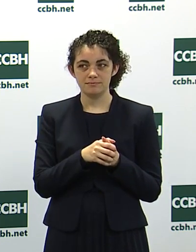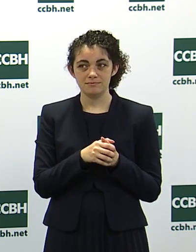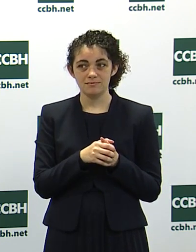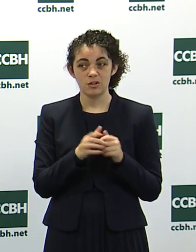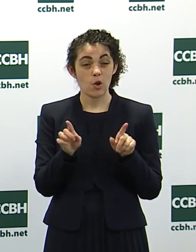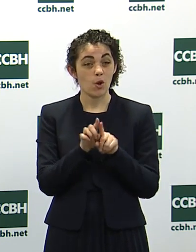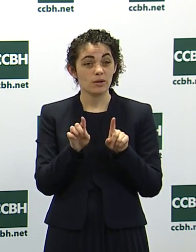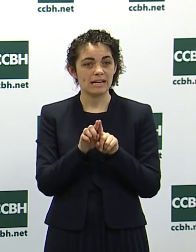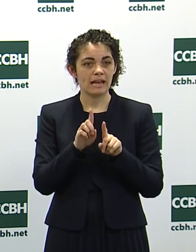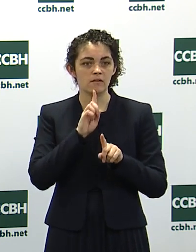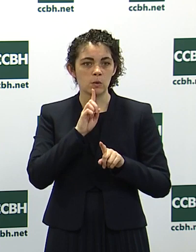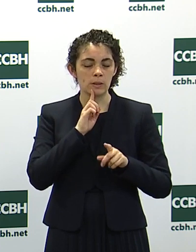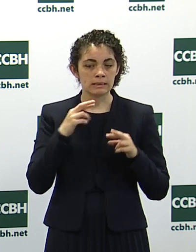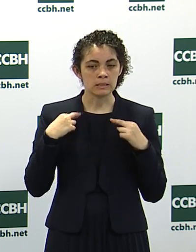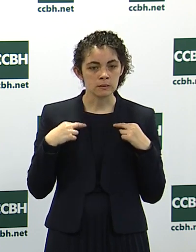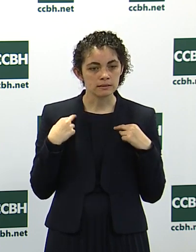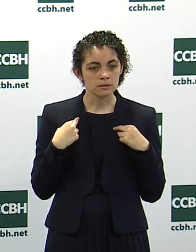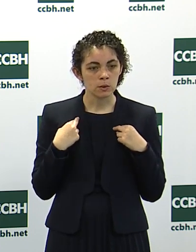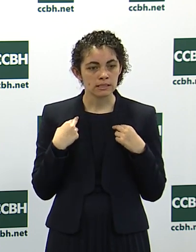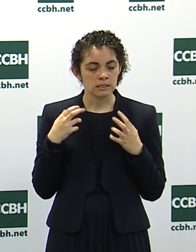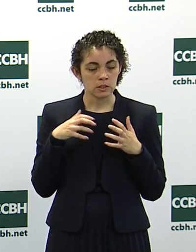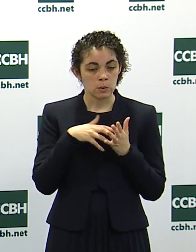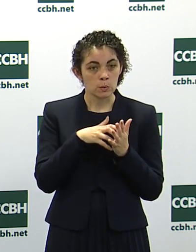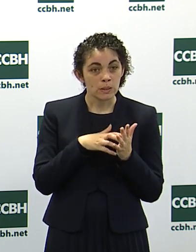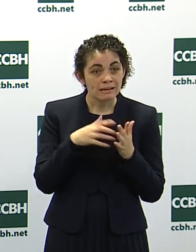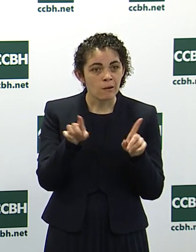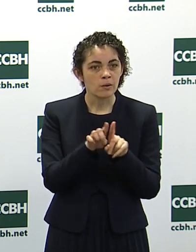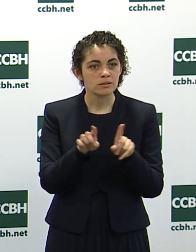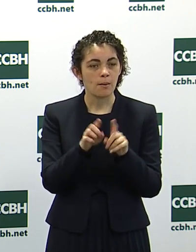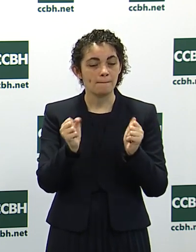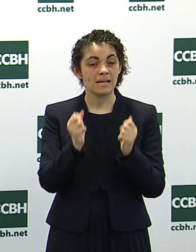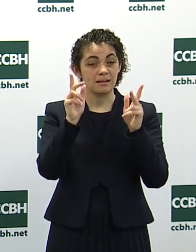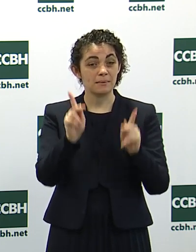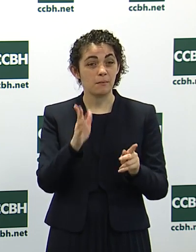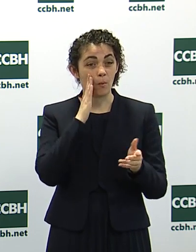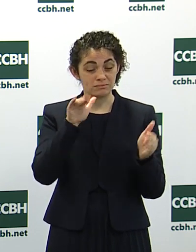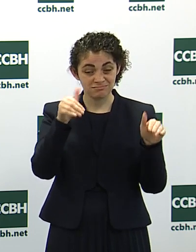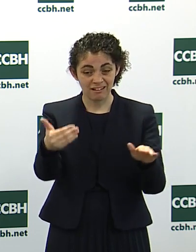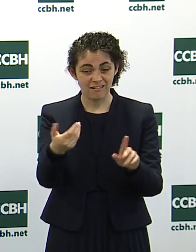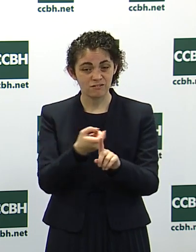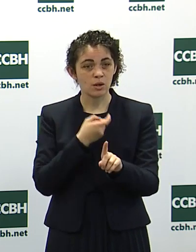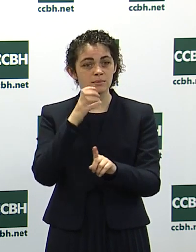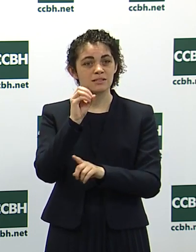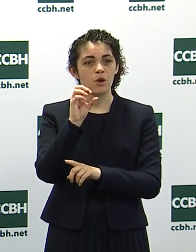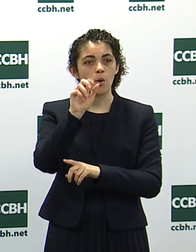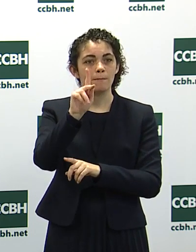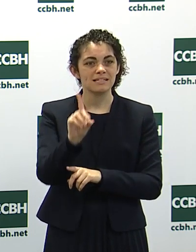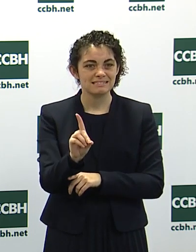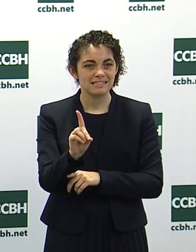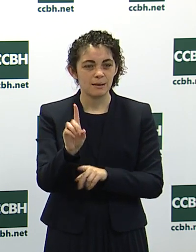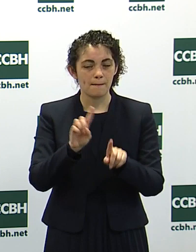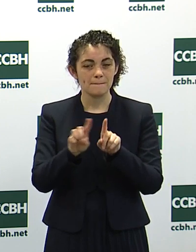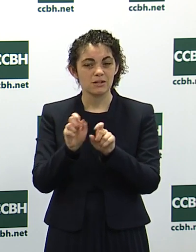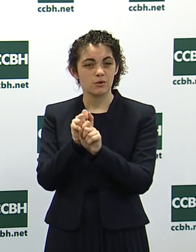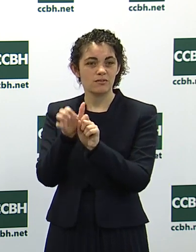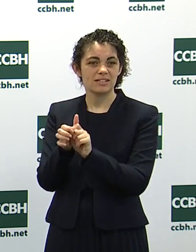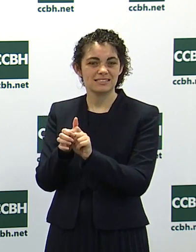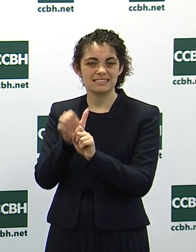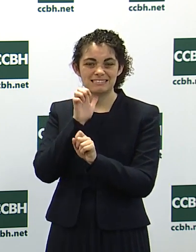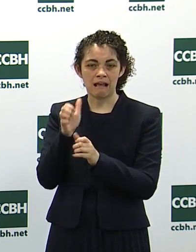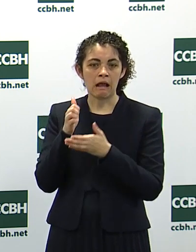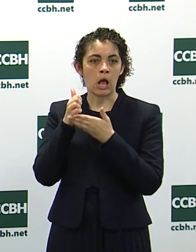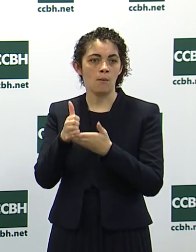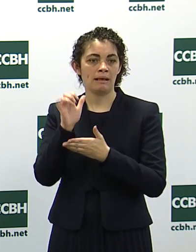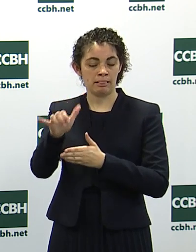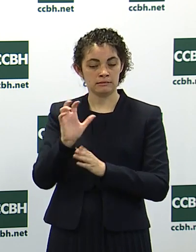already have a compromised respiratory function, and many people will die from COPD, but the coronavirus certainly is not a help in any of